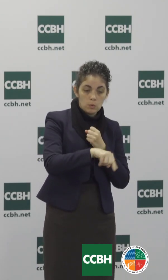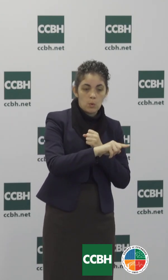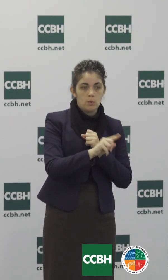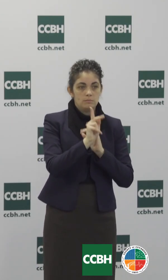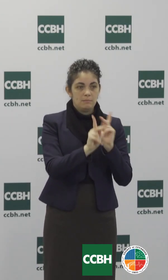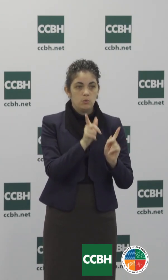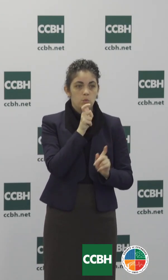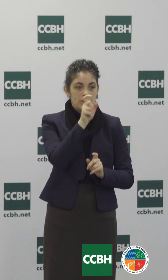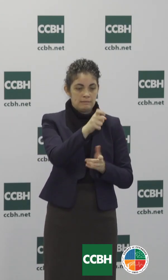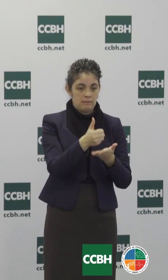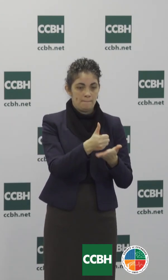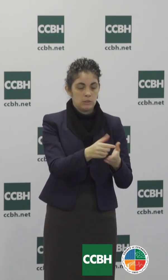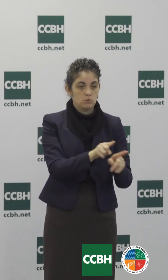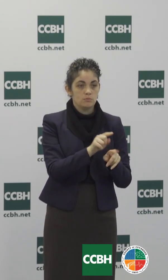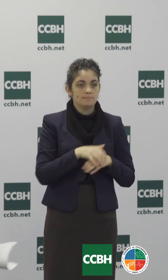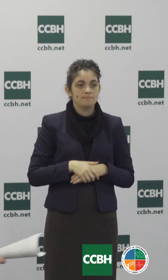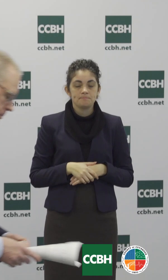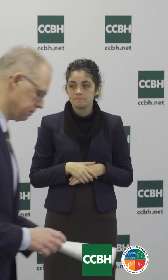that need their help.